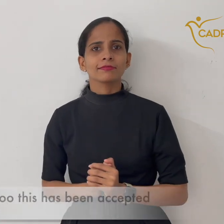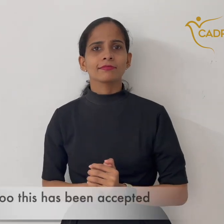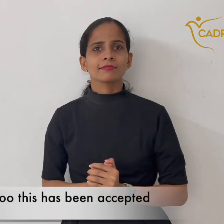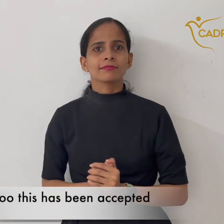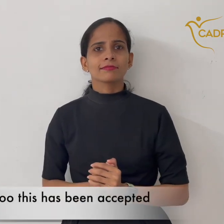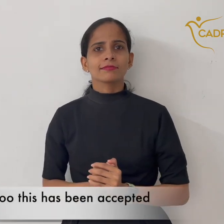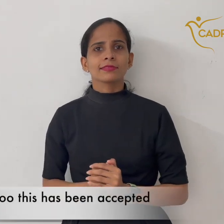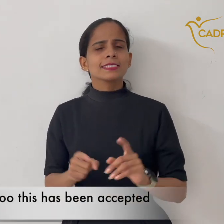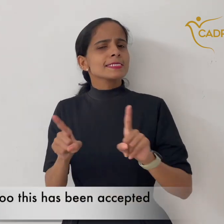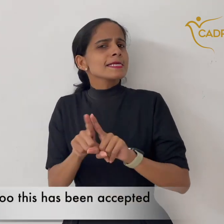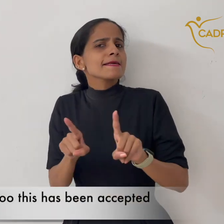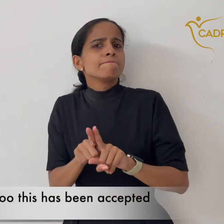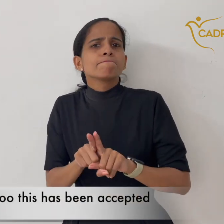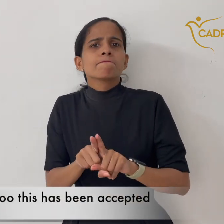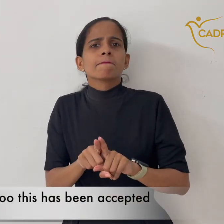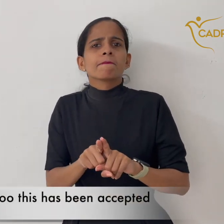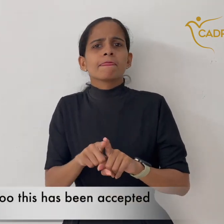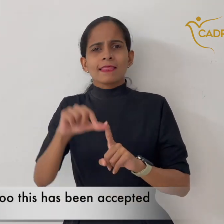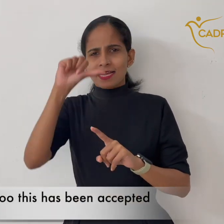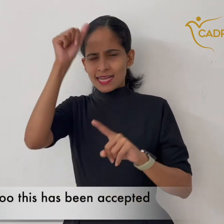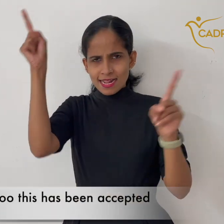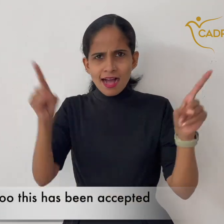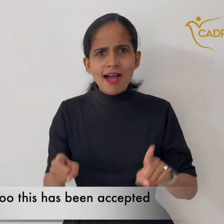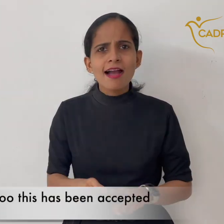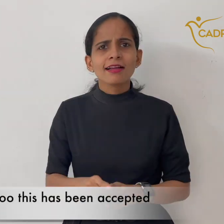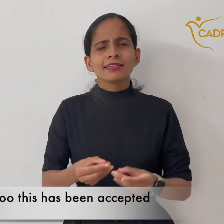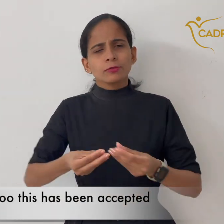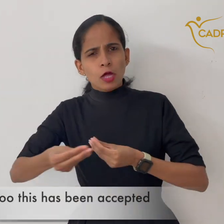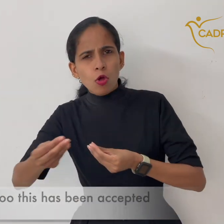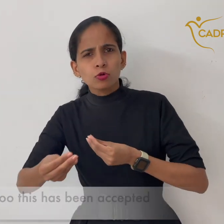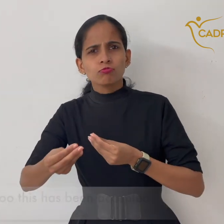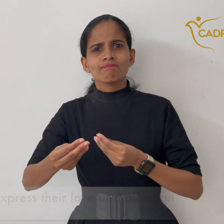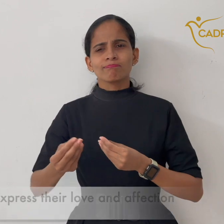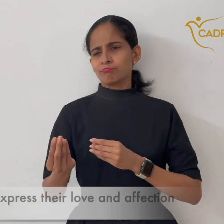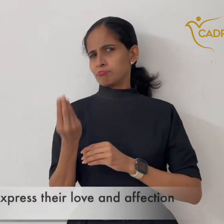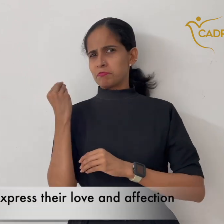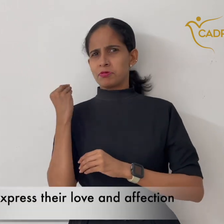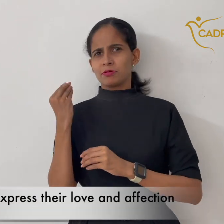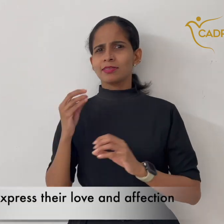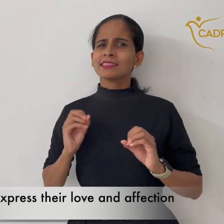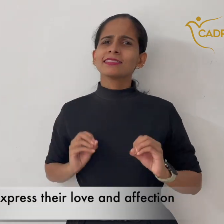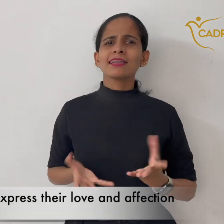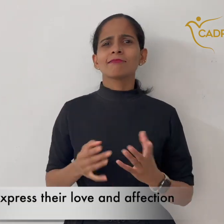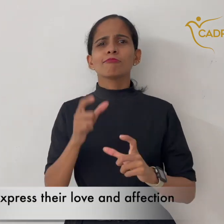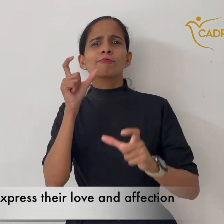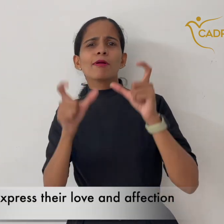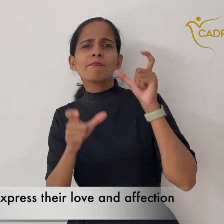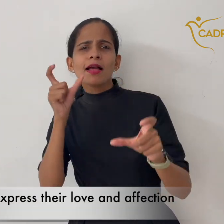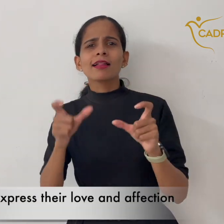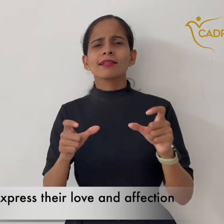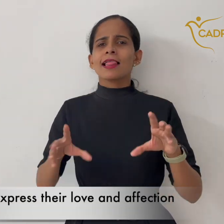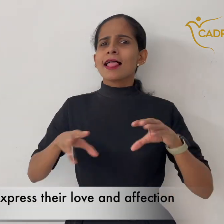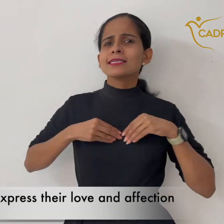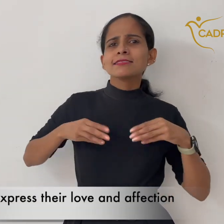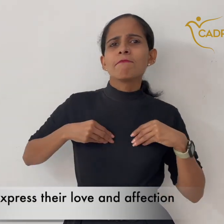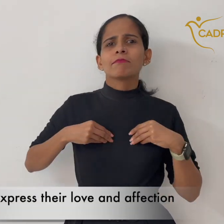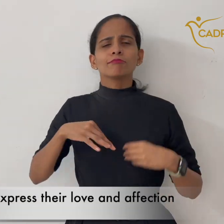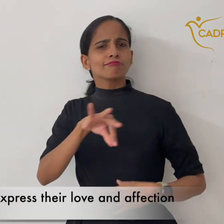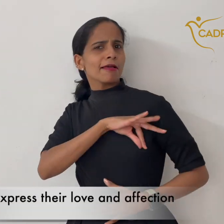In India too, this has been accepted and people express their love and